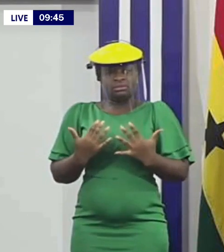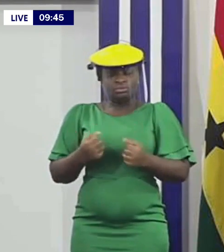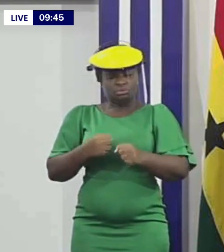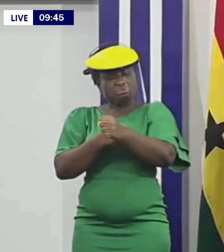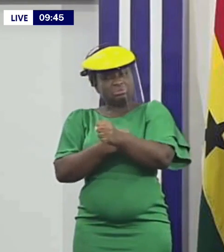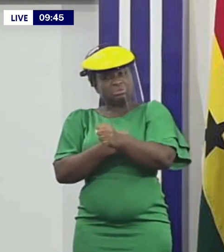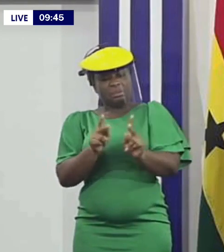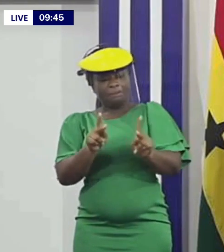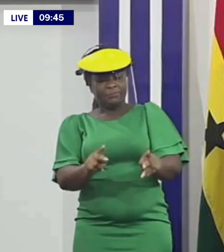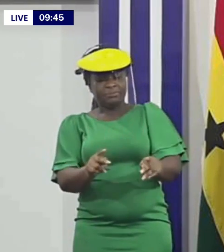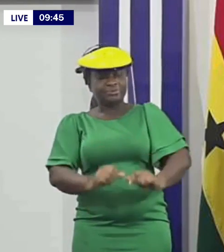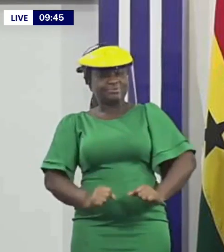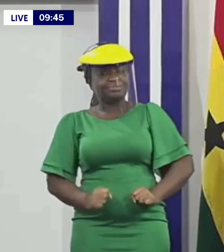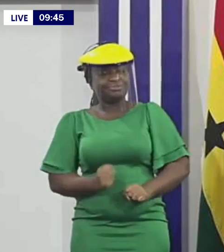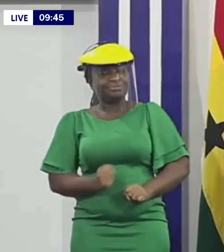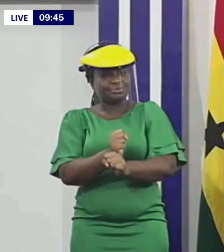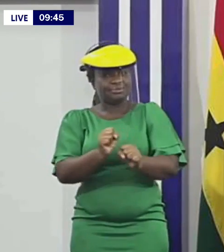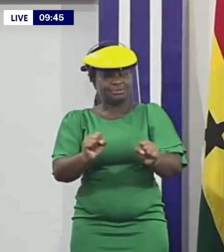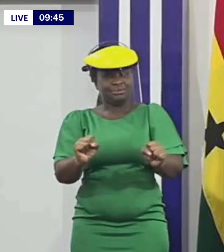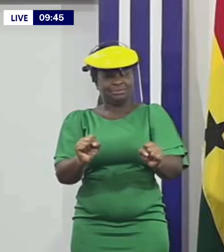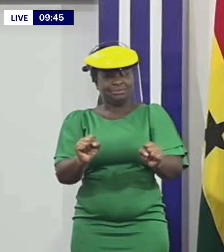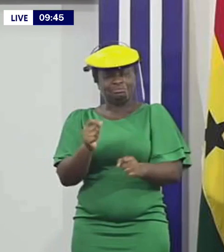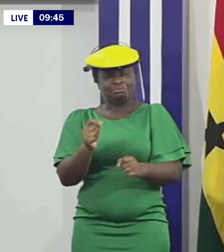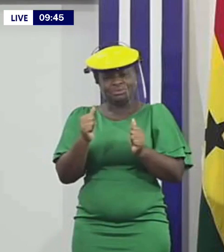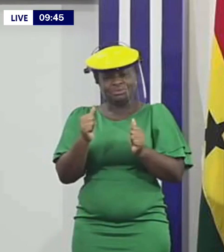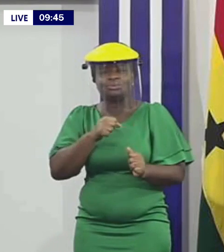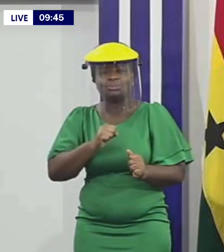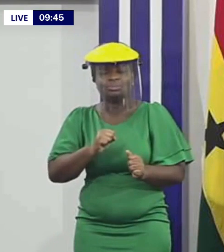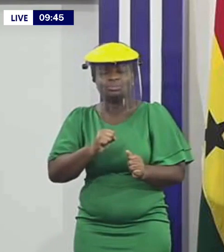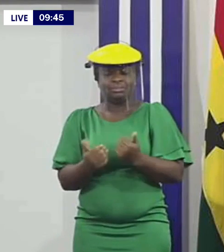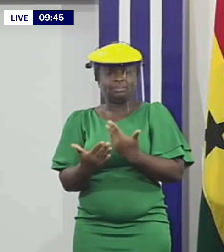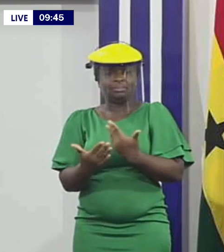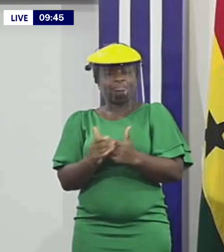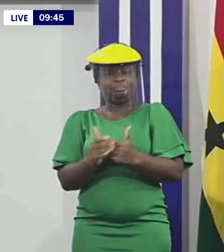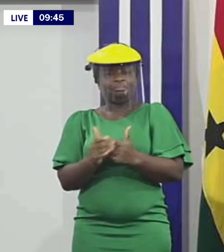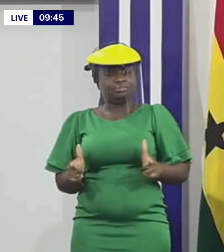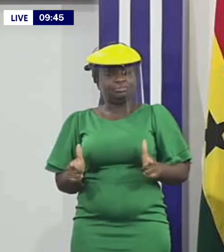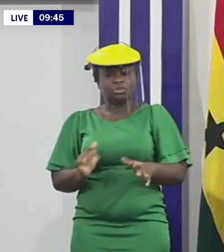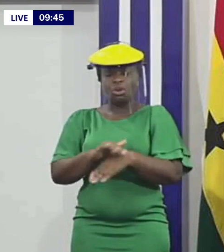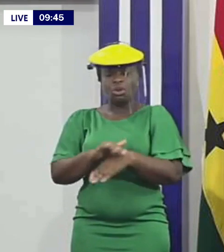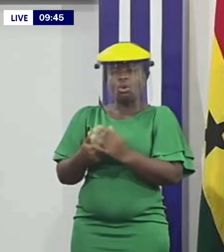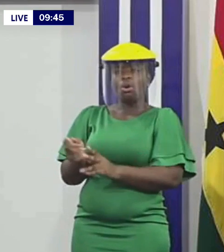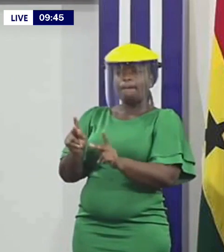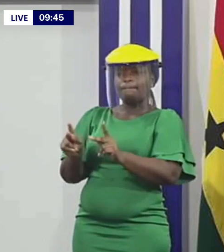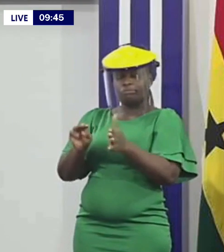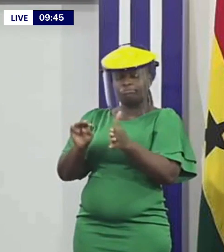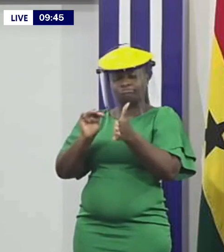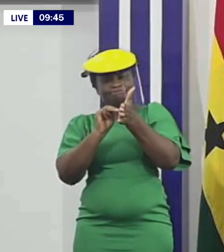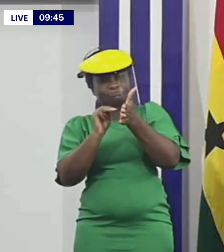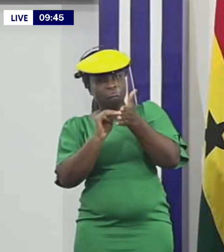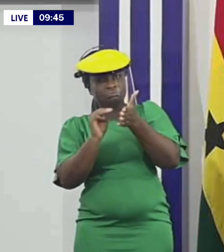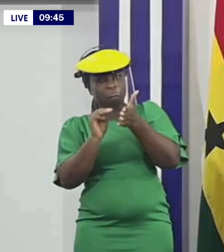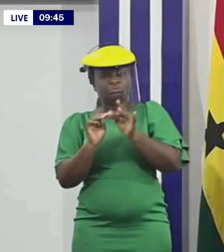person survive the critical age and come back to life. All patients are monitored using pulse